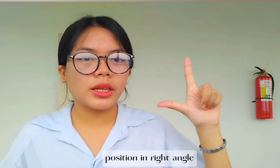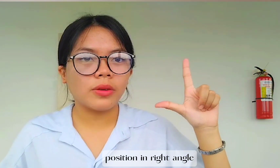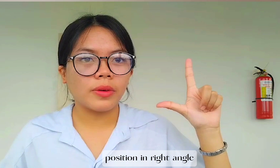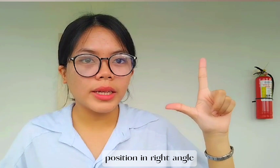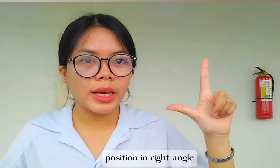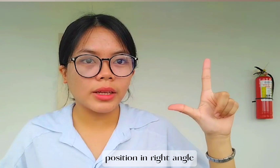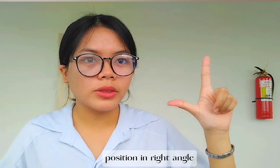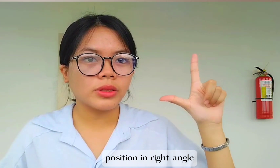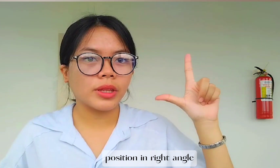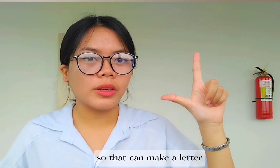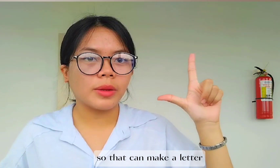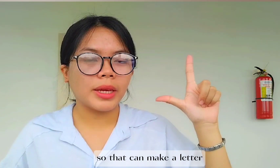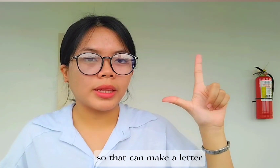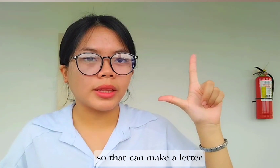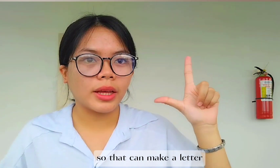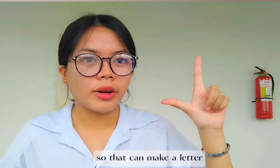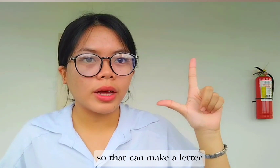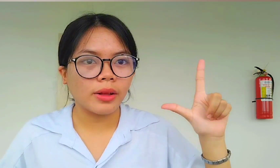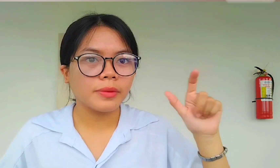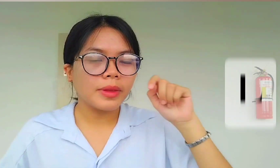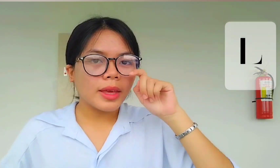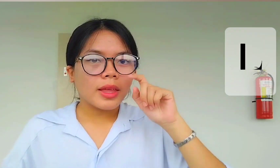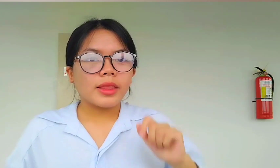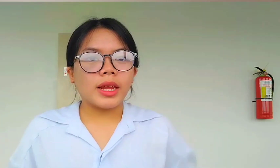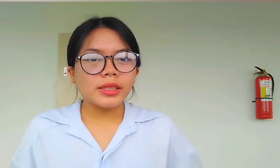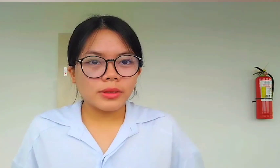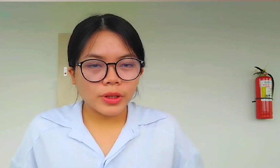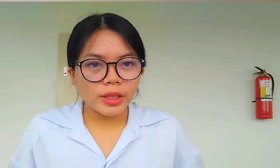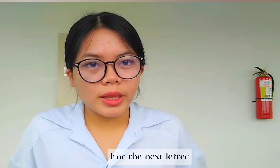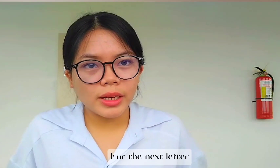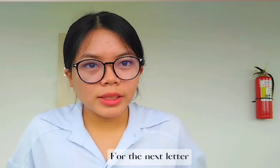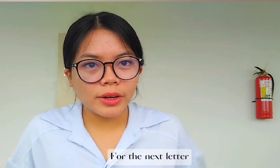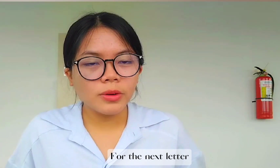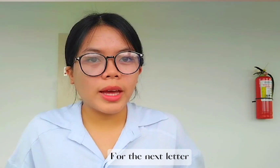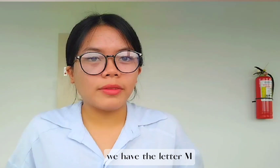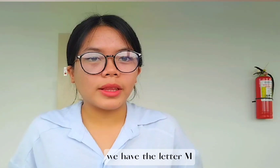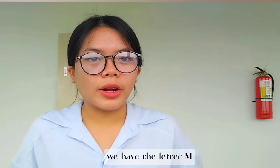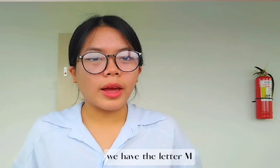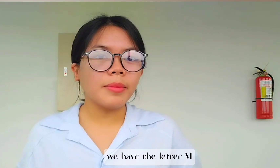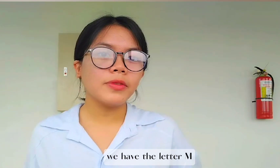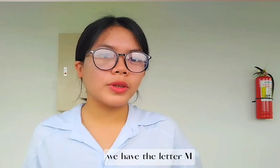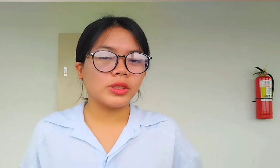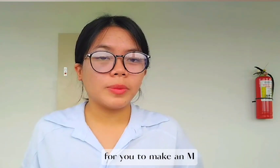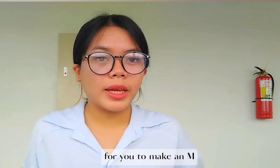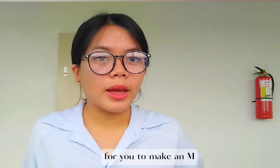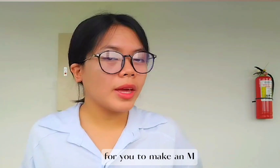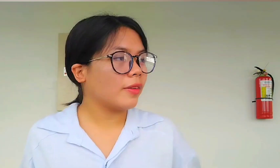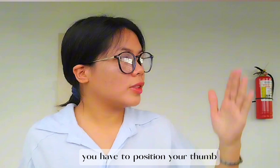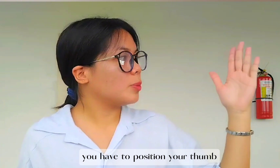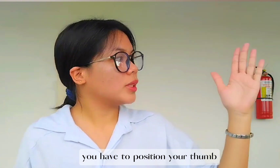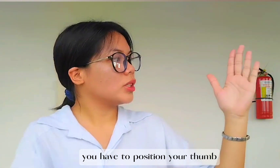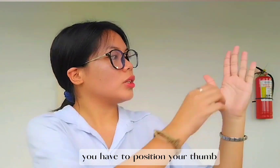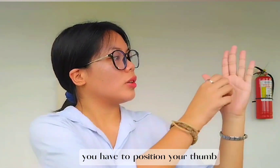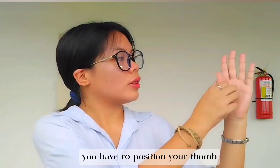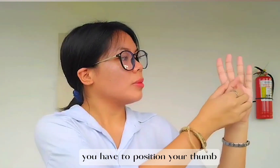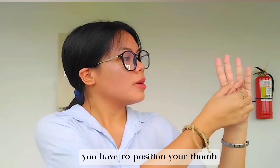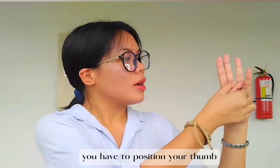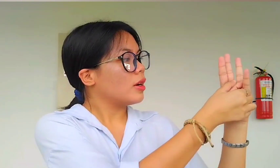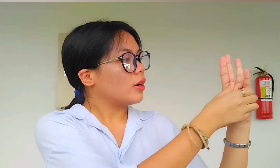a right angle so that you can make the letter L. For the next letter, we have the letter M. For you to make an M, you have to position your thumb